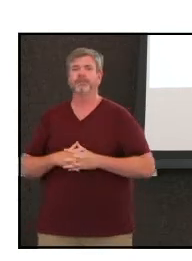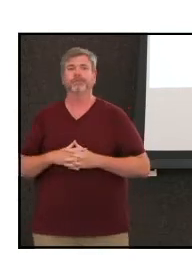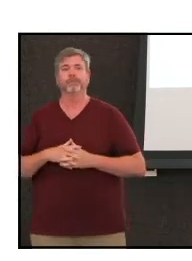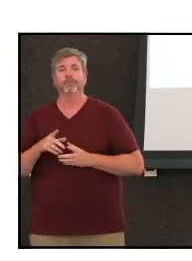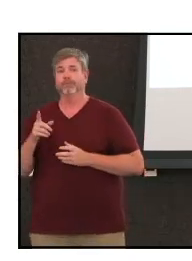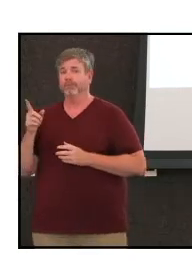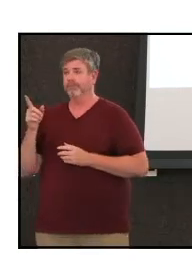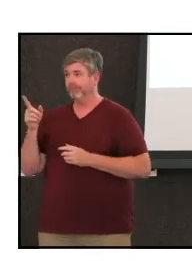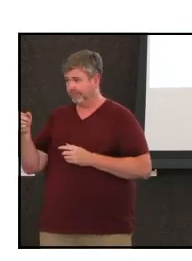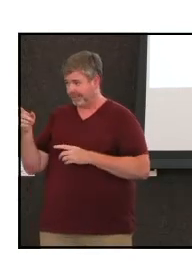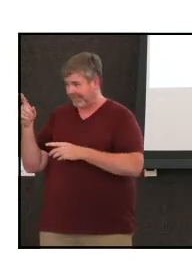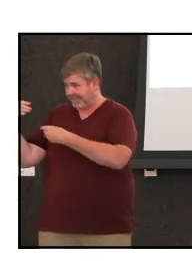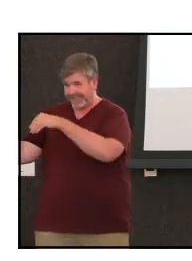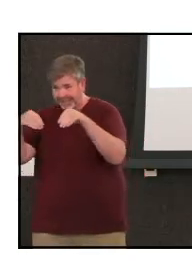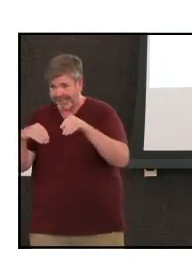anybody. Next slide.